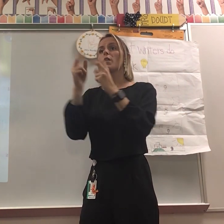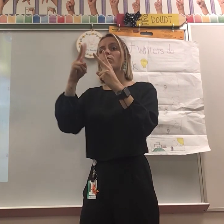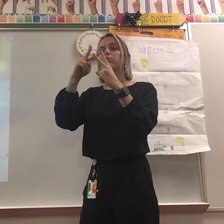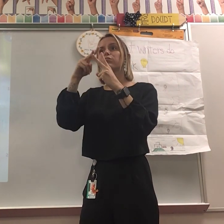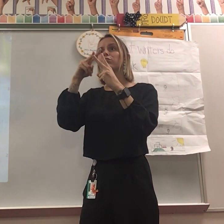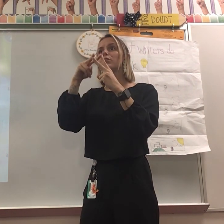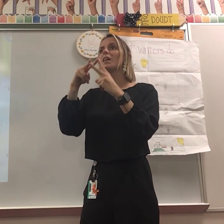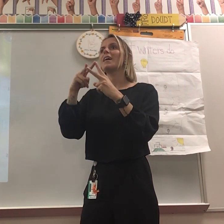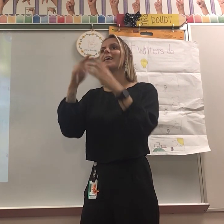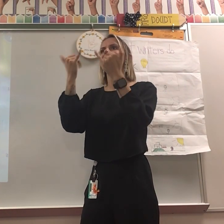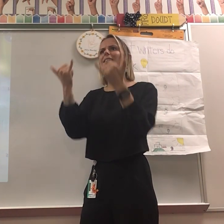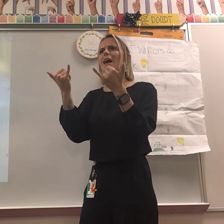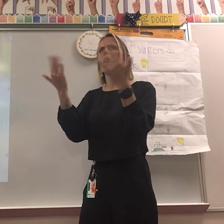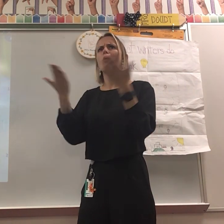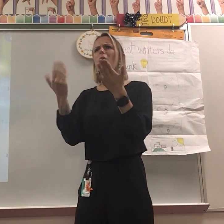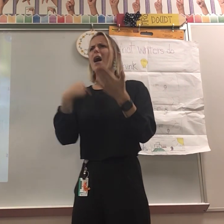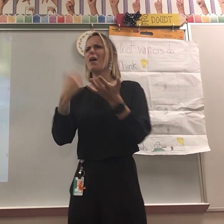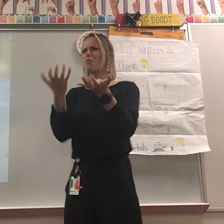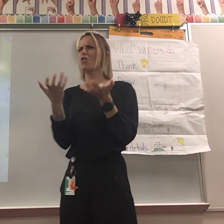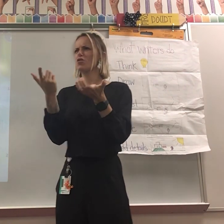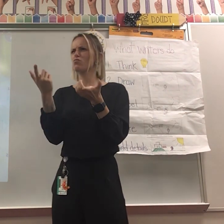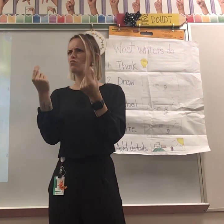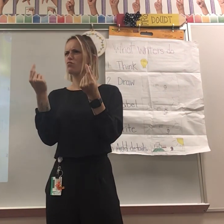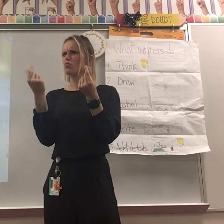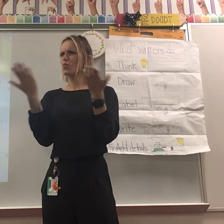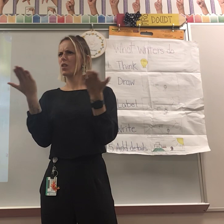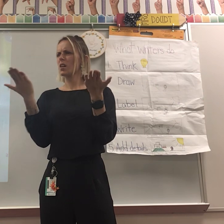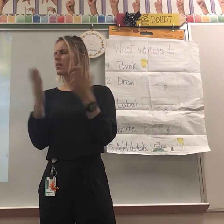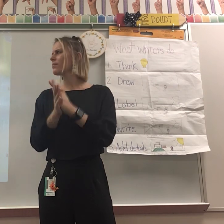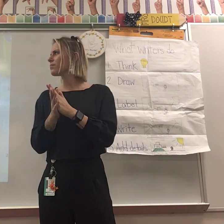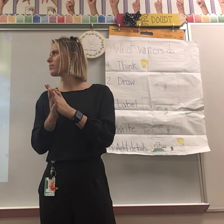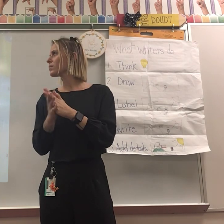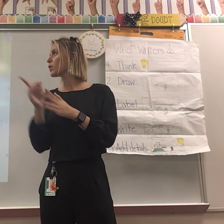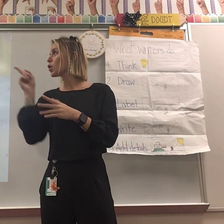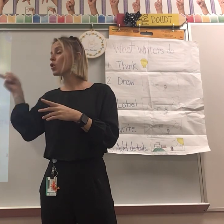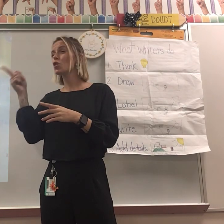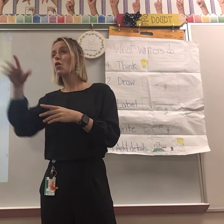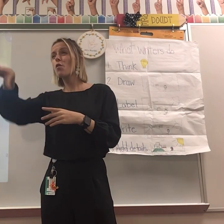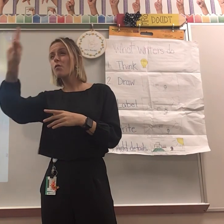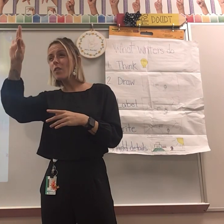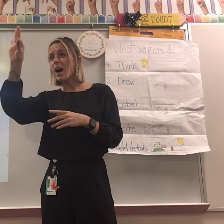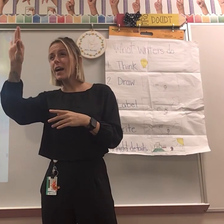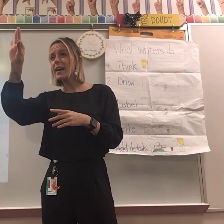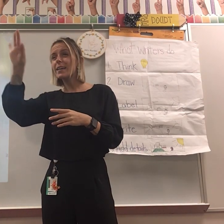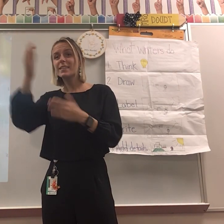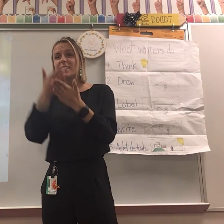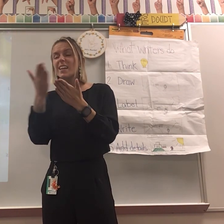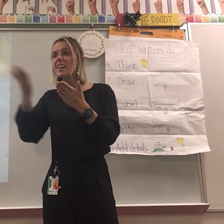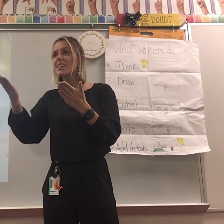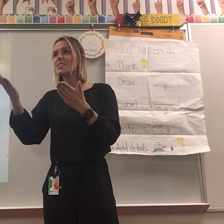to do first. You're going to find things that the author said that they both